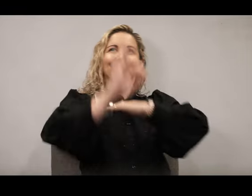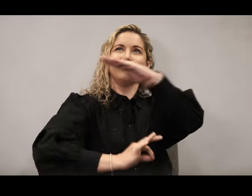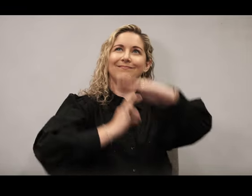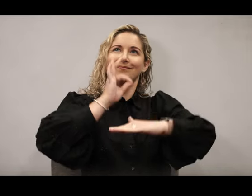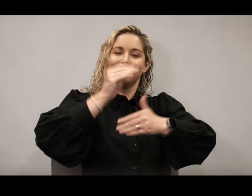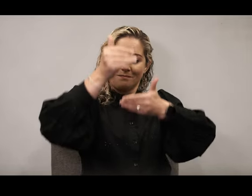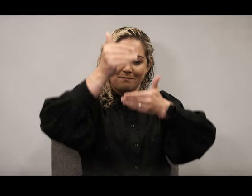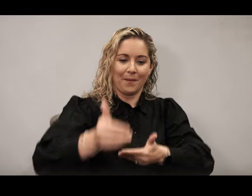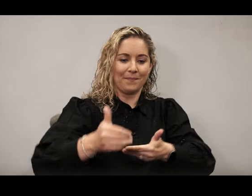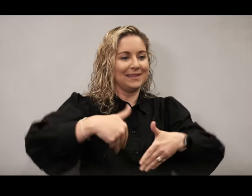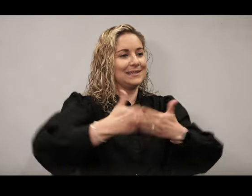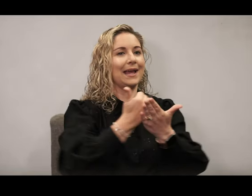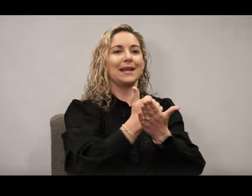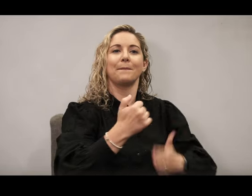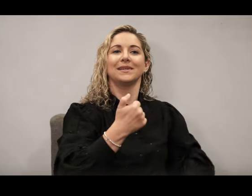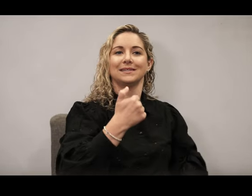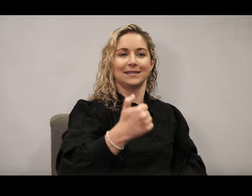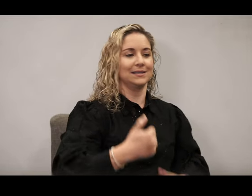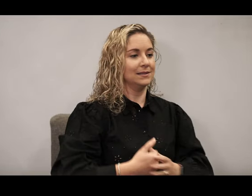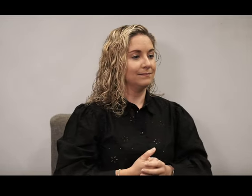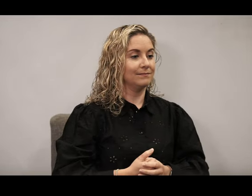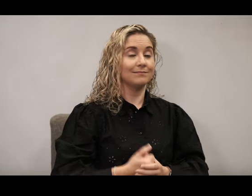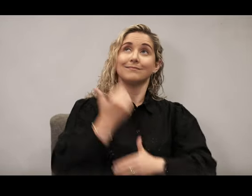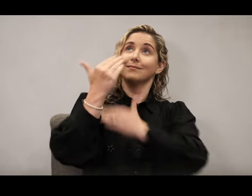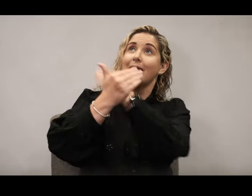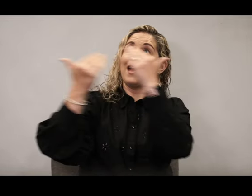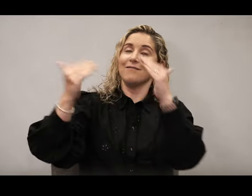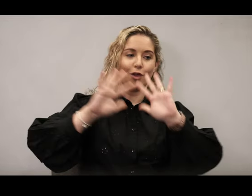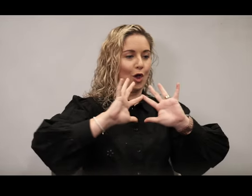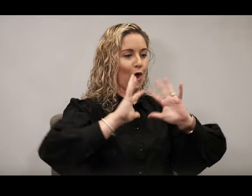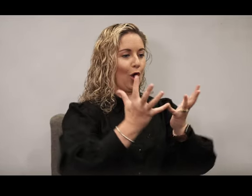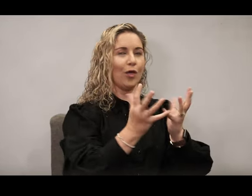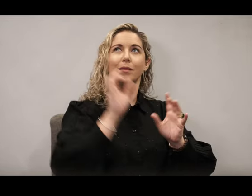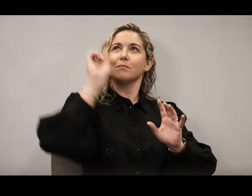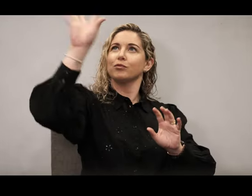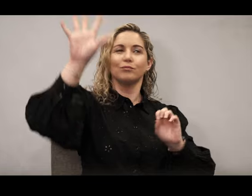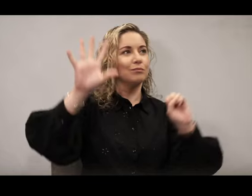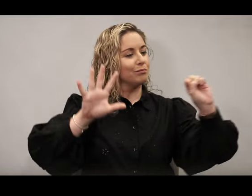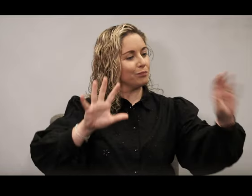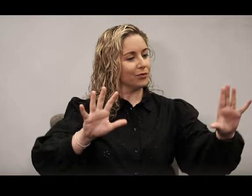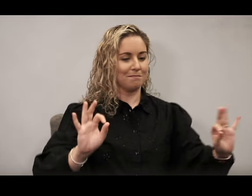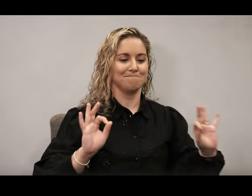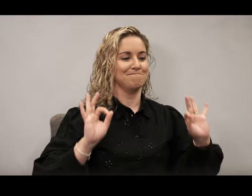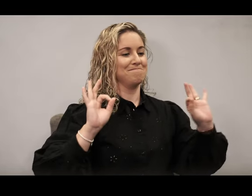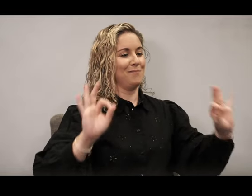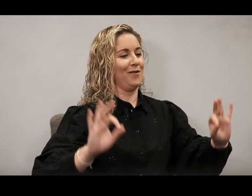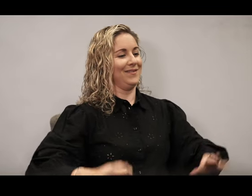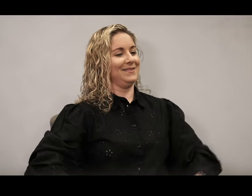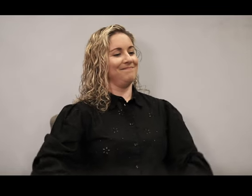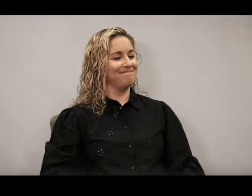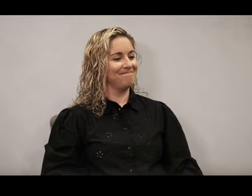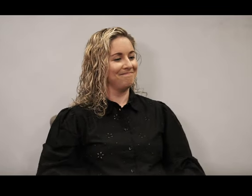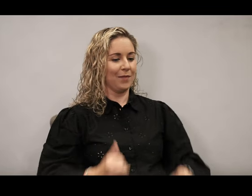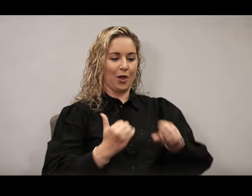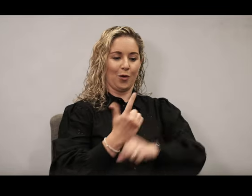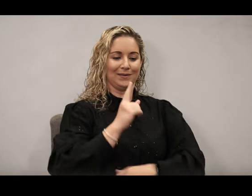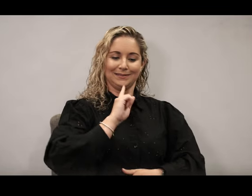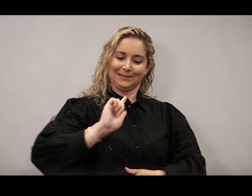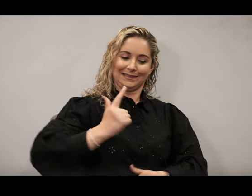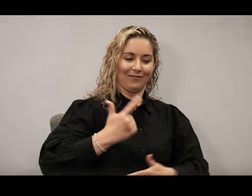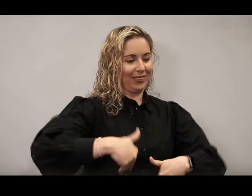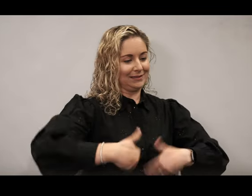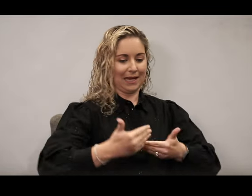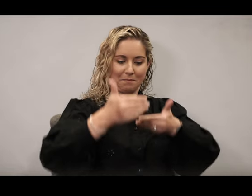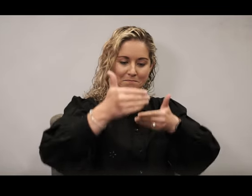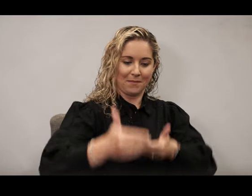day. Thus the heavens and the earth were completed in all their vast array. By the seventh day, God had finished the work that he